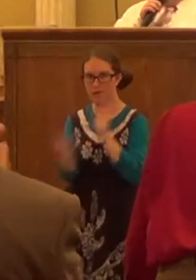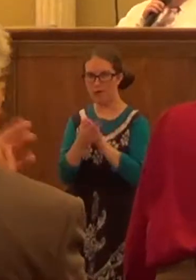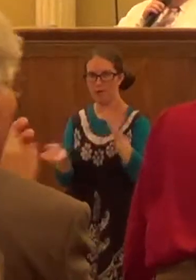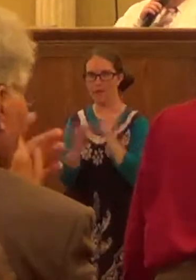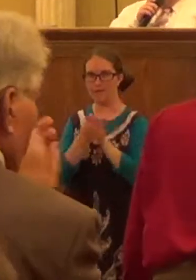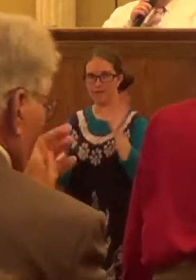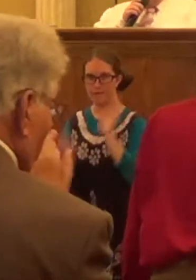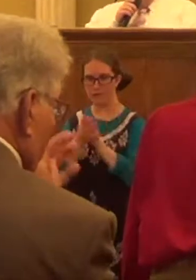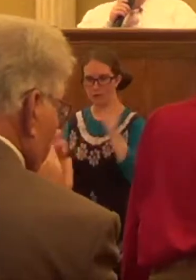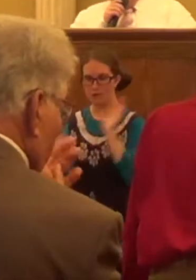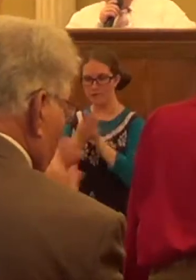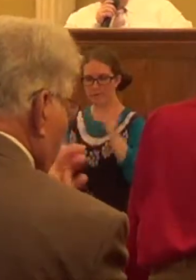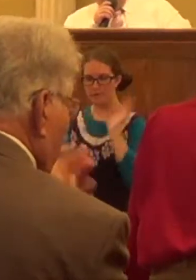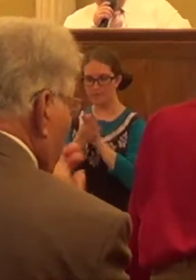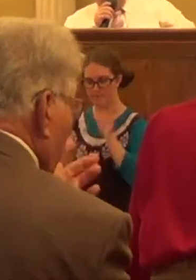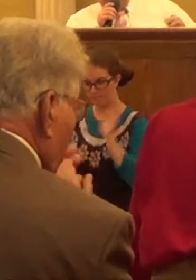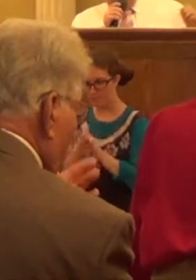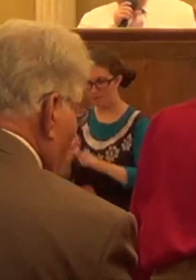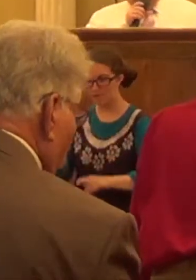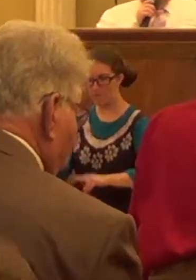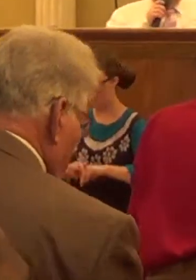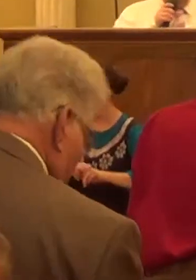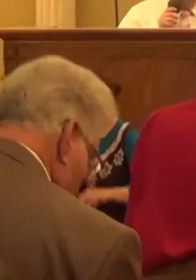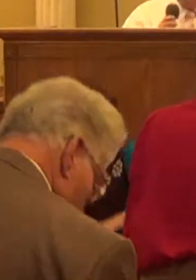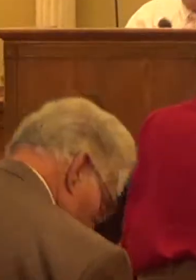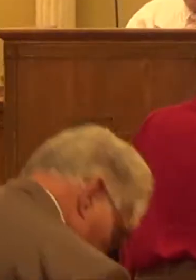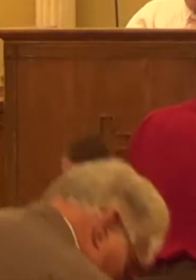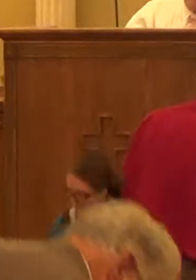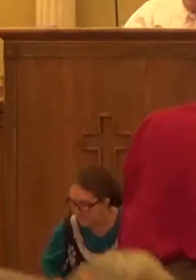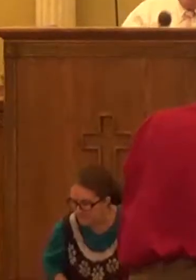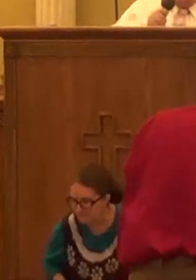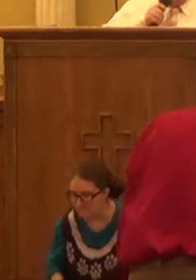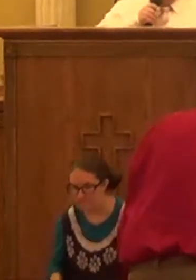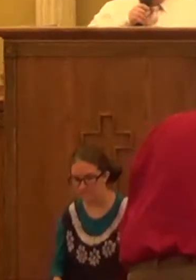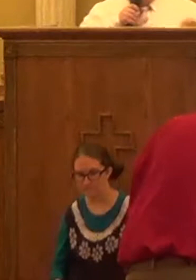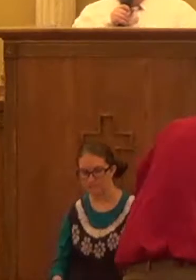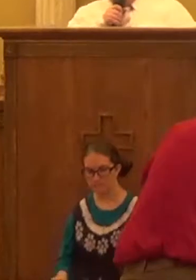Hallelujah. Amen. You may be seated.